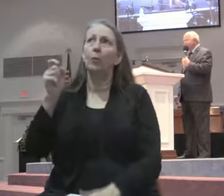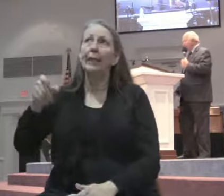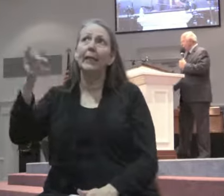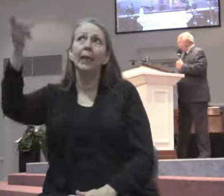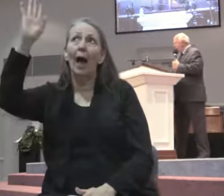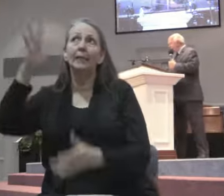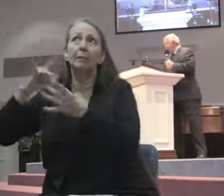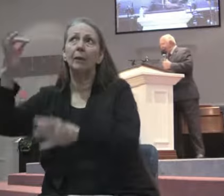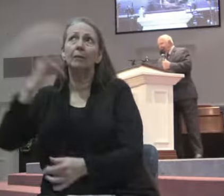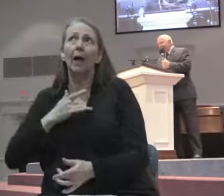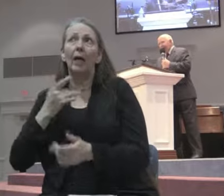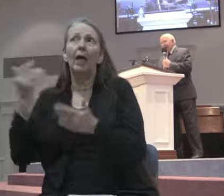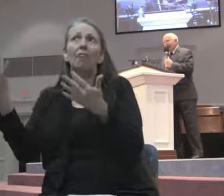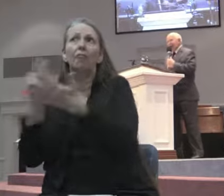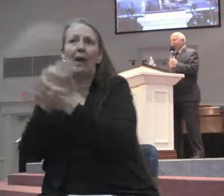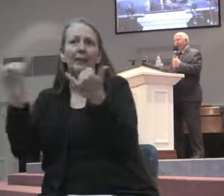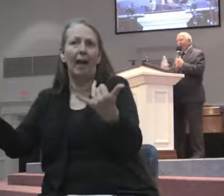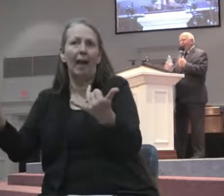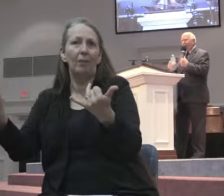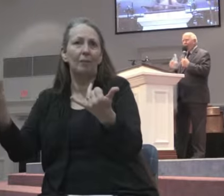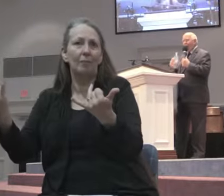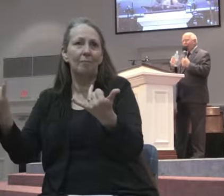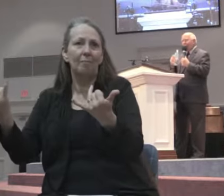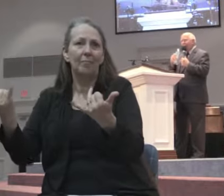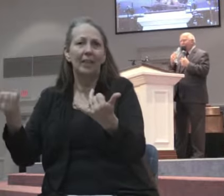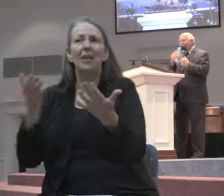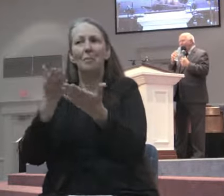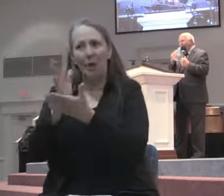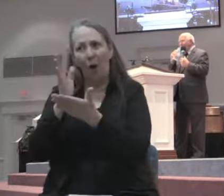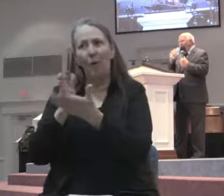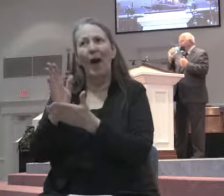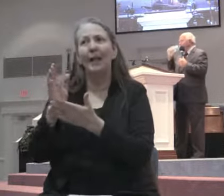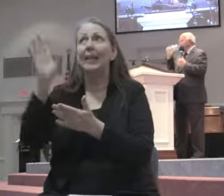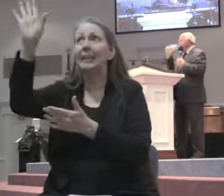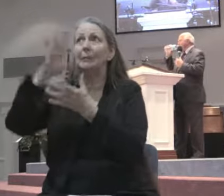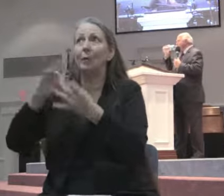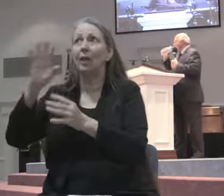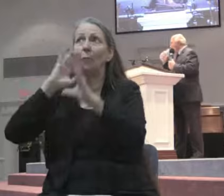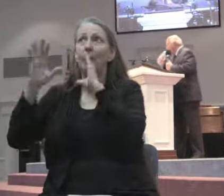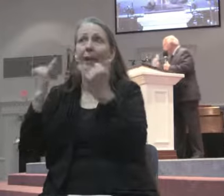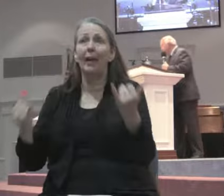Hallelujah. And everything's going to be all right if we can do that.